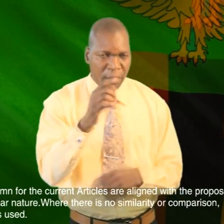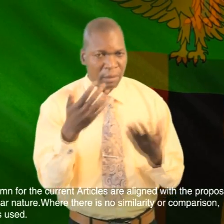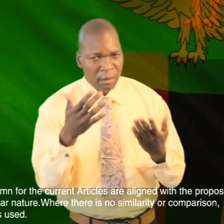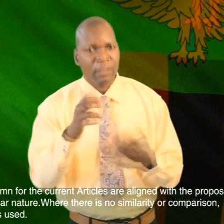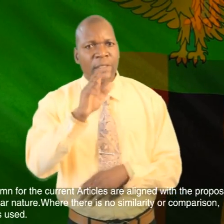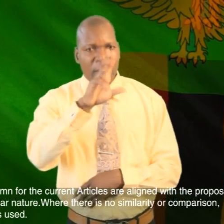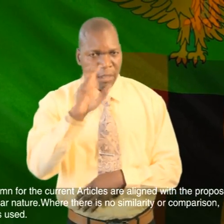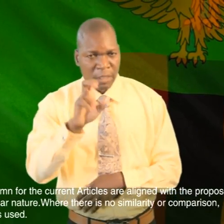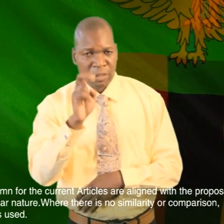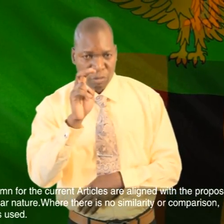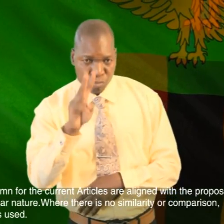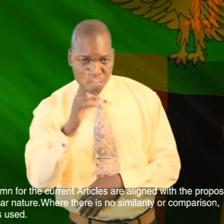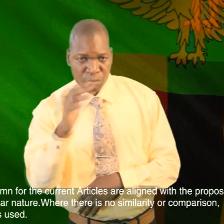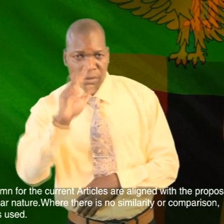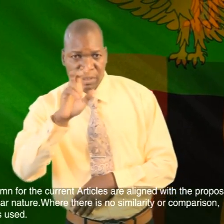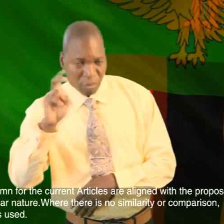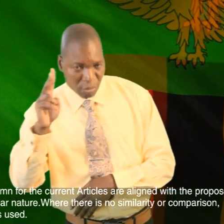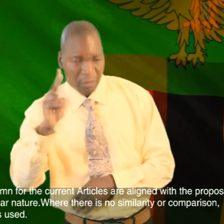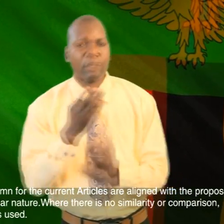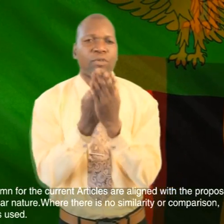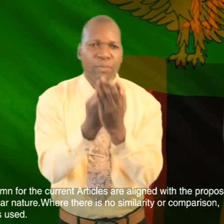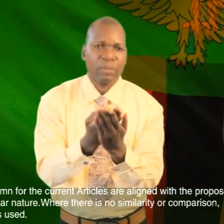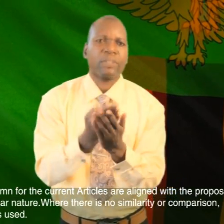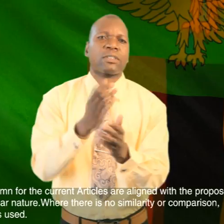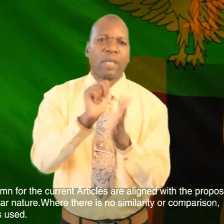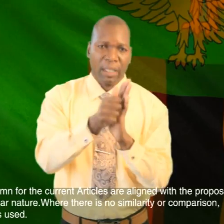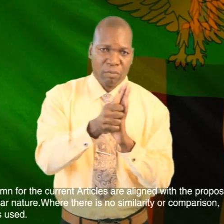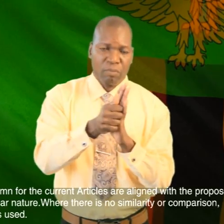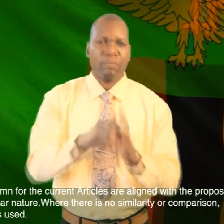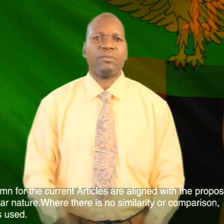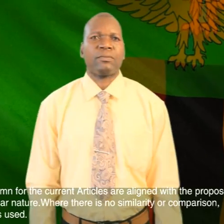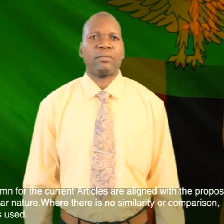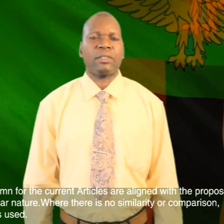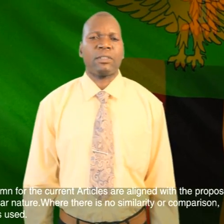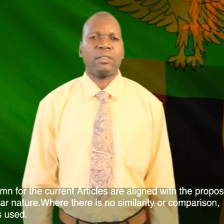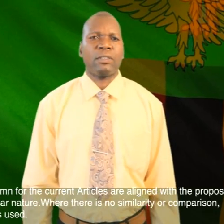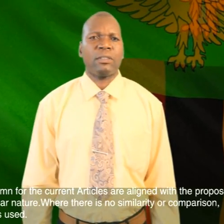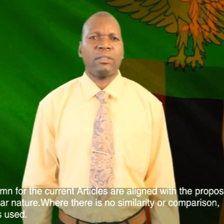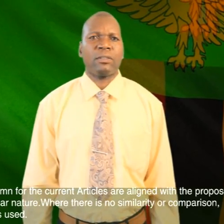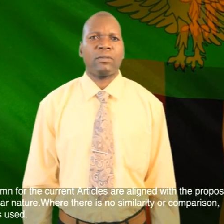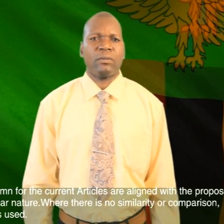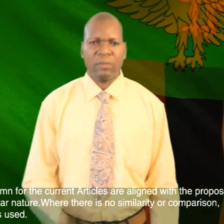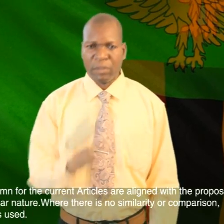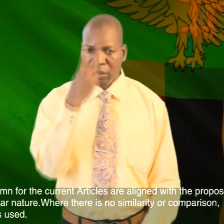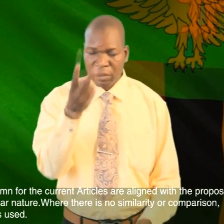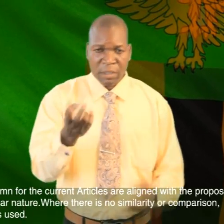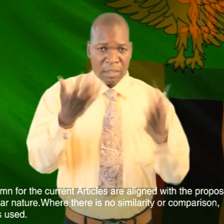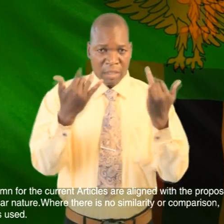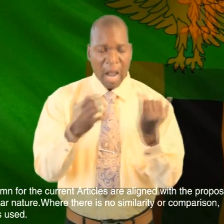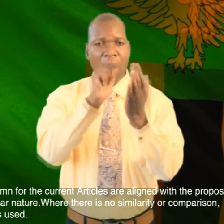Note that the column for the current articles are aligned with the proposed articles that are of a similar nature. Where there is